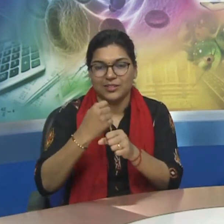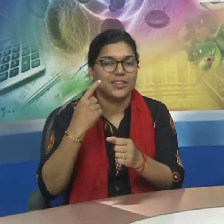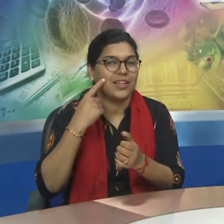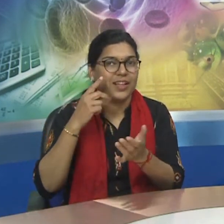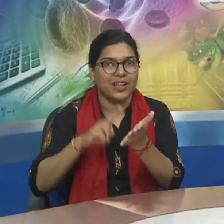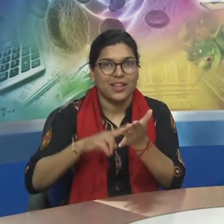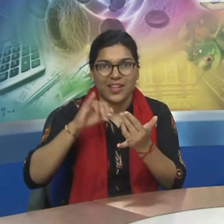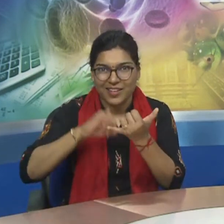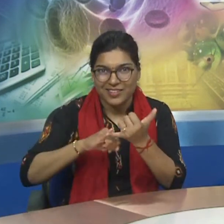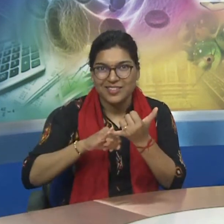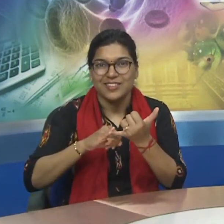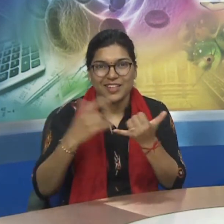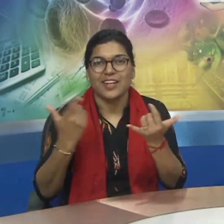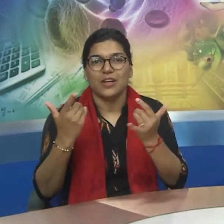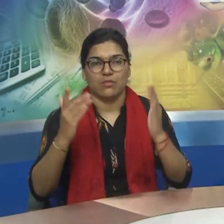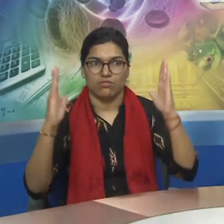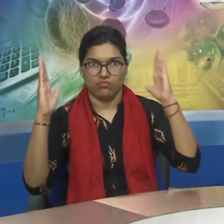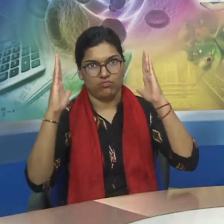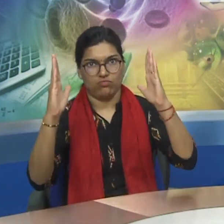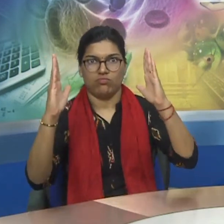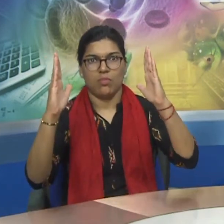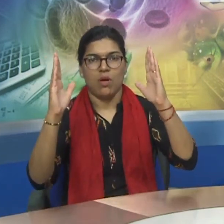The margins are